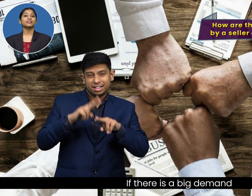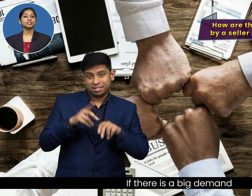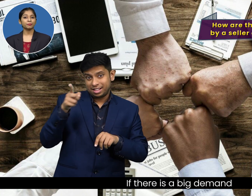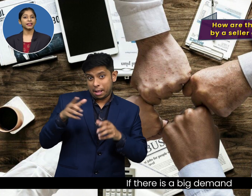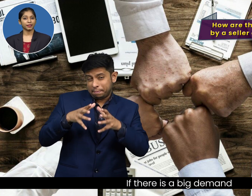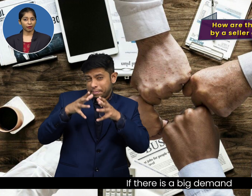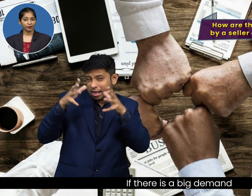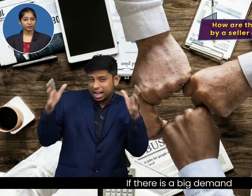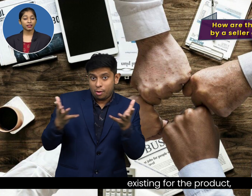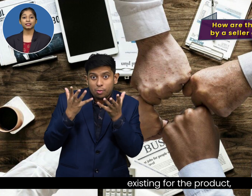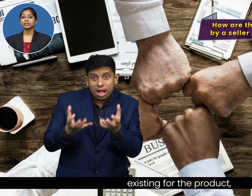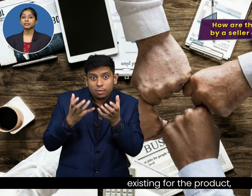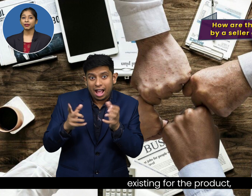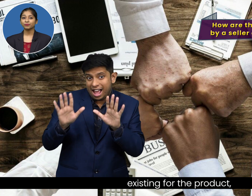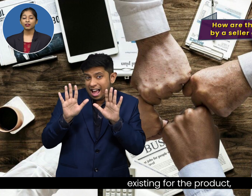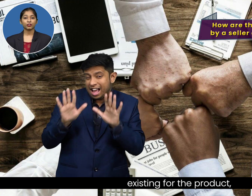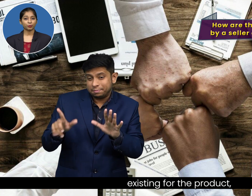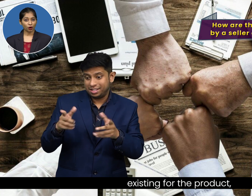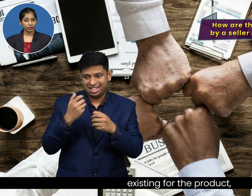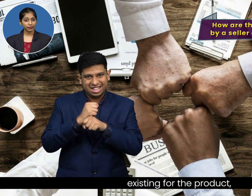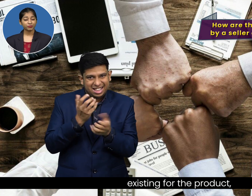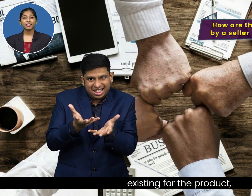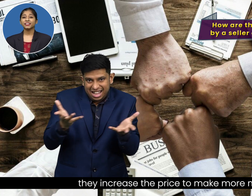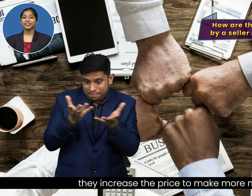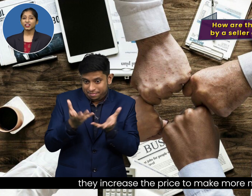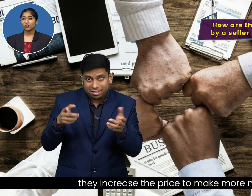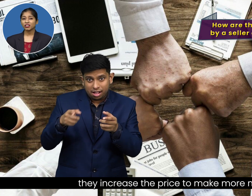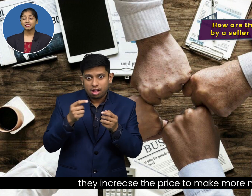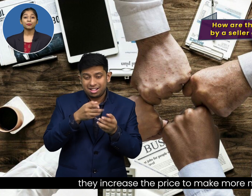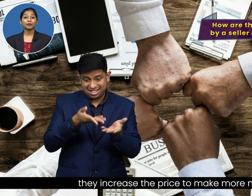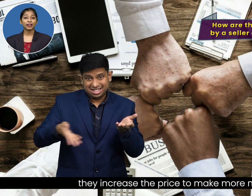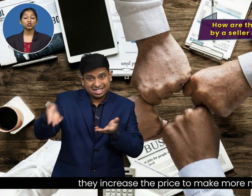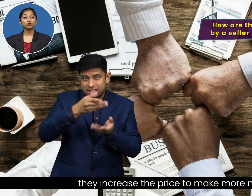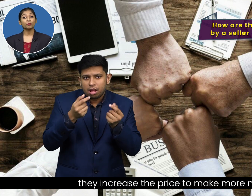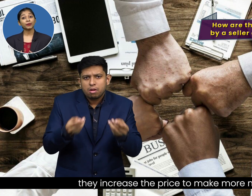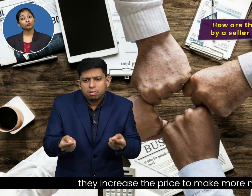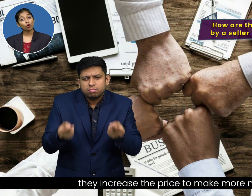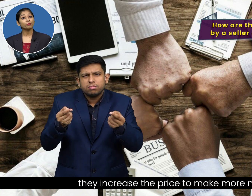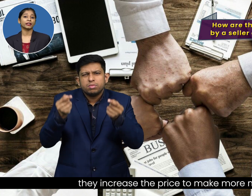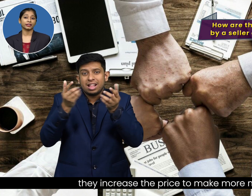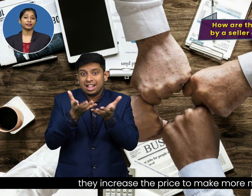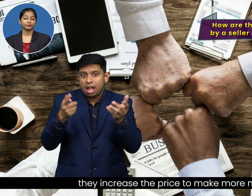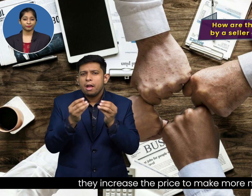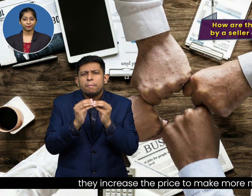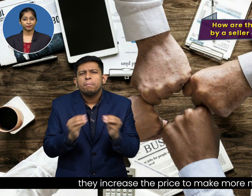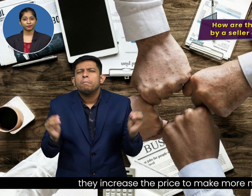If there is a big demand existing for the product, they increase the price to make more